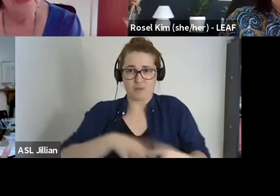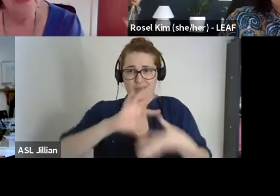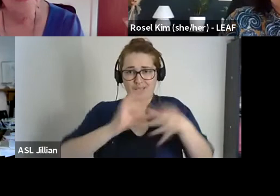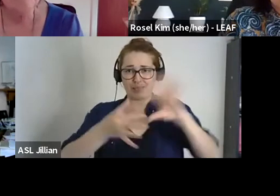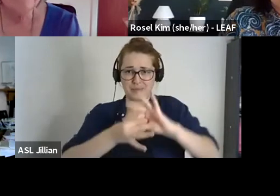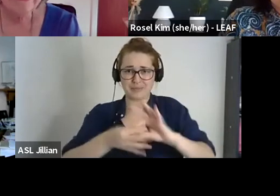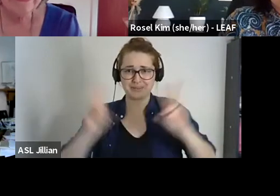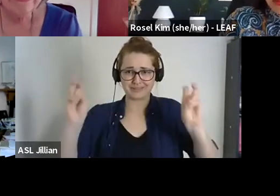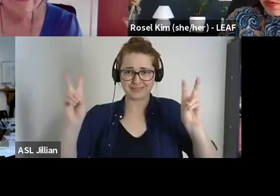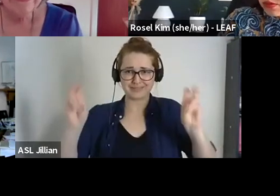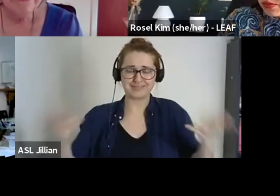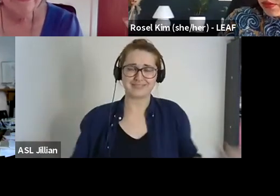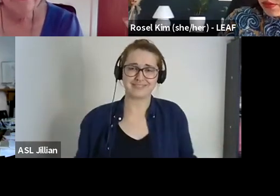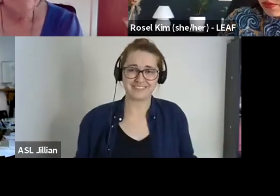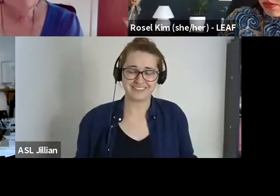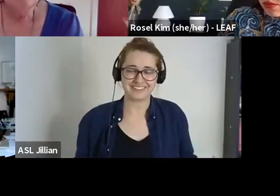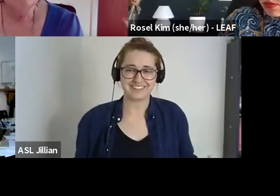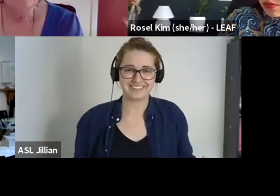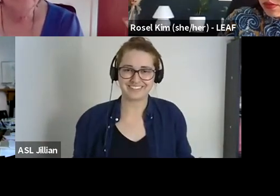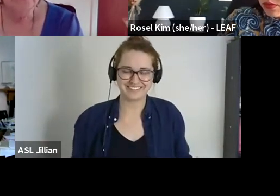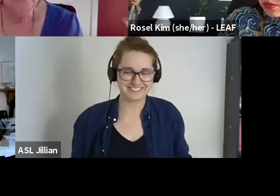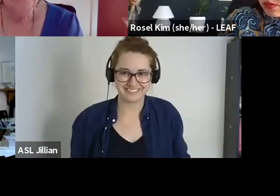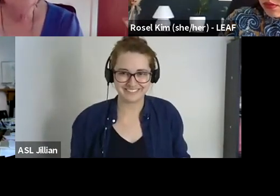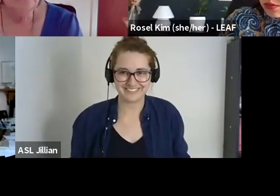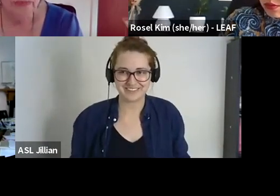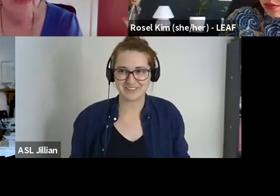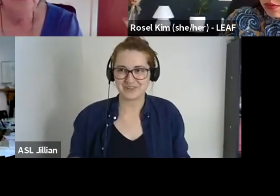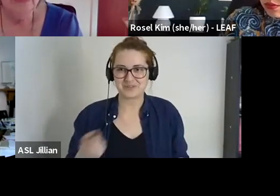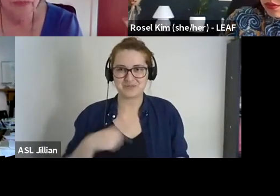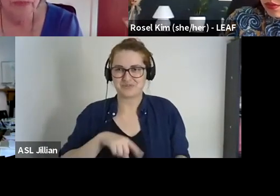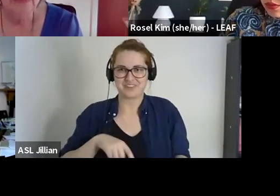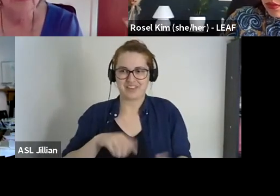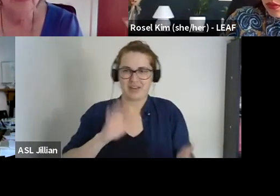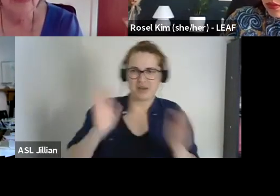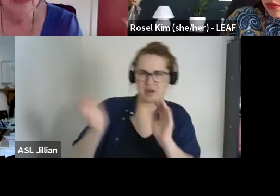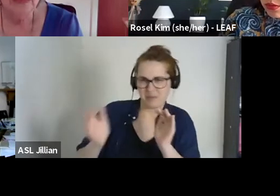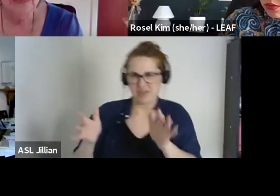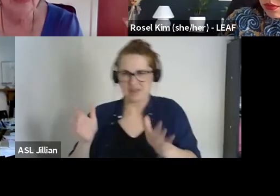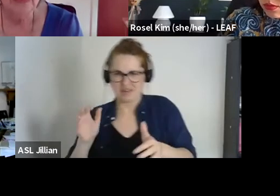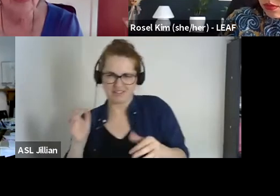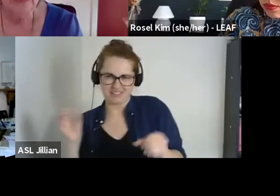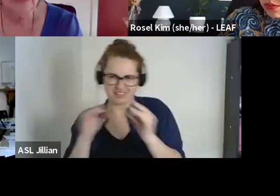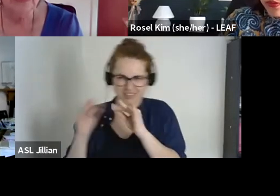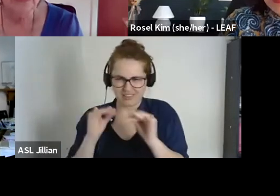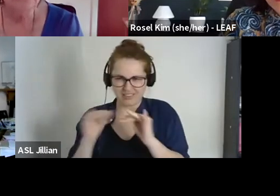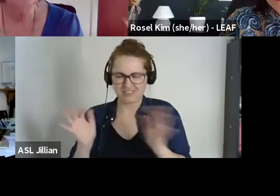favorite expressions in the work, because that's what starts to happen. And it's not because anyone is more important than the other. They are